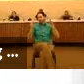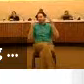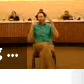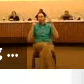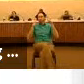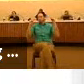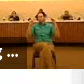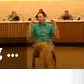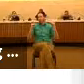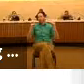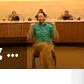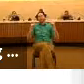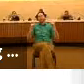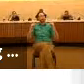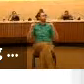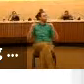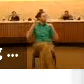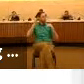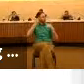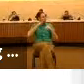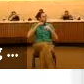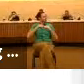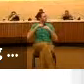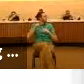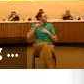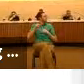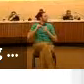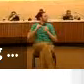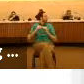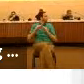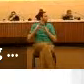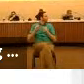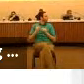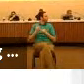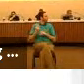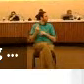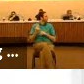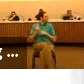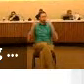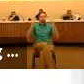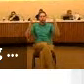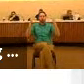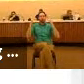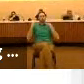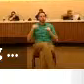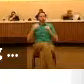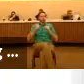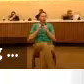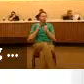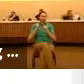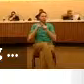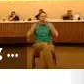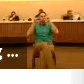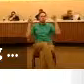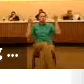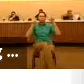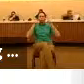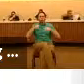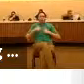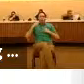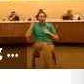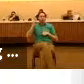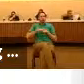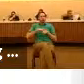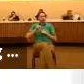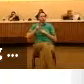it, north of lot 113 maybe. And that would bring it away from the residents along Nevins Road. Yeah,